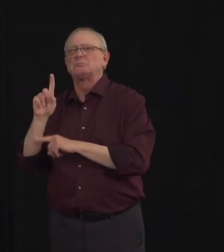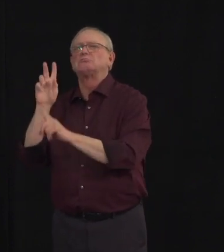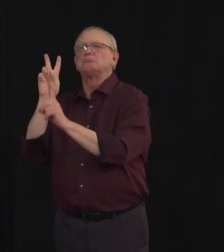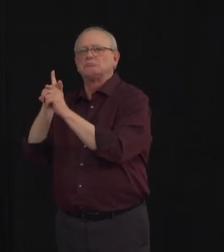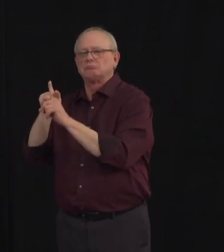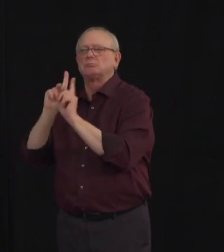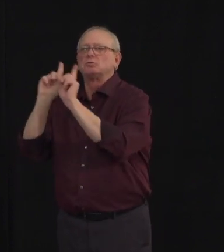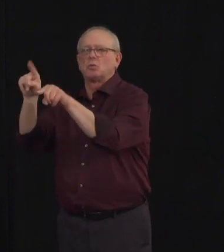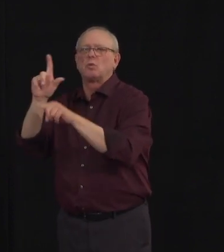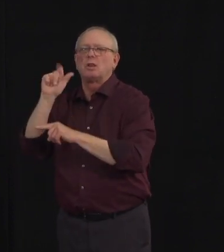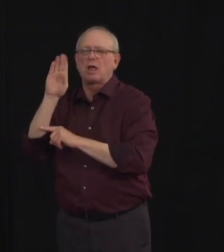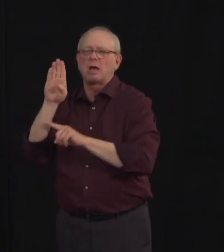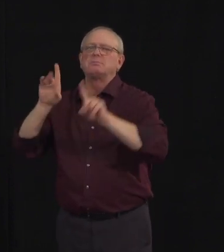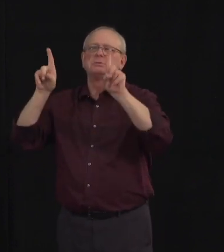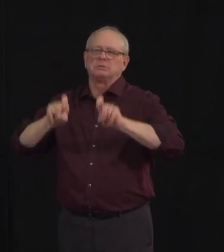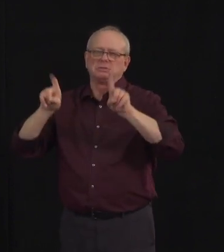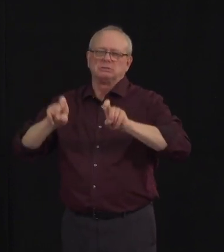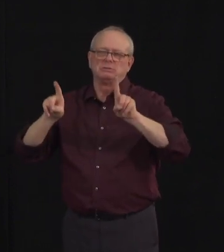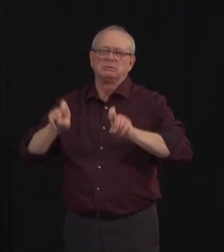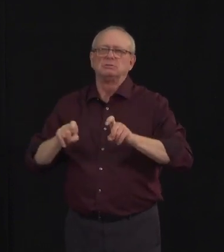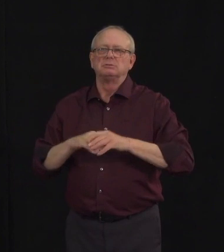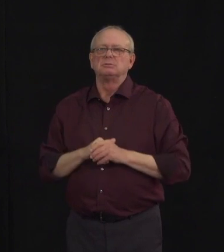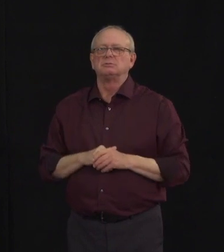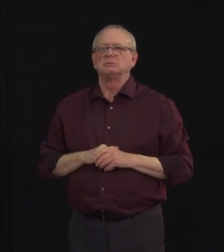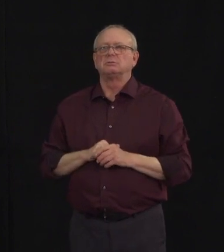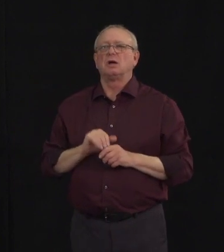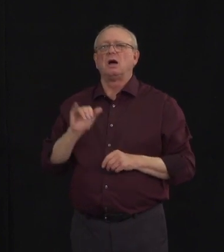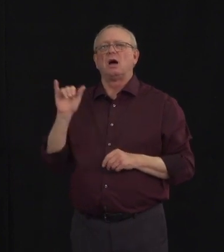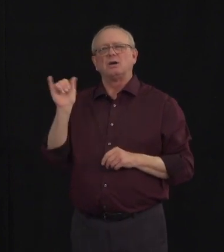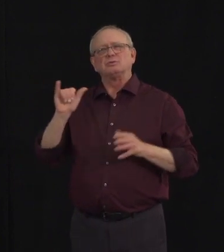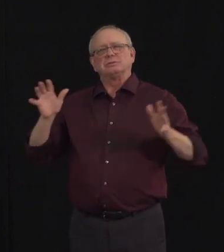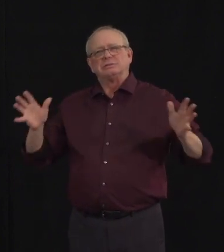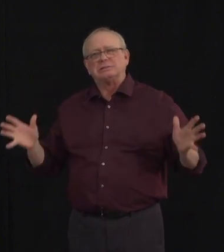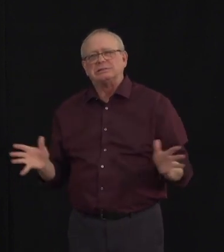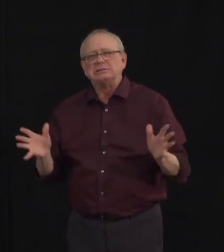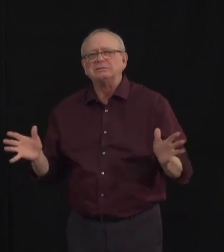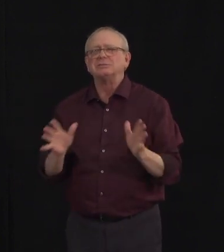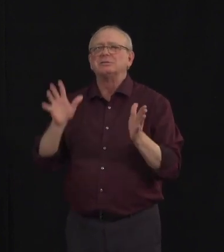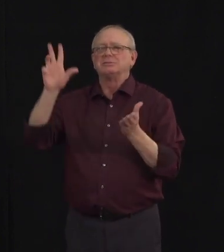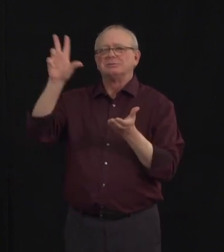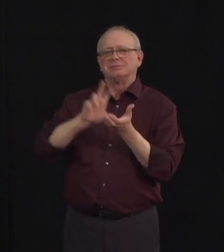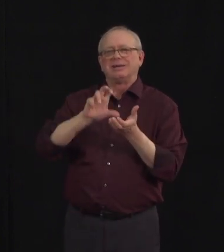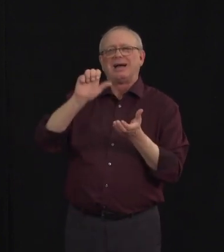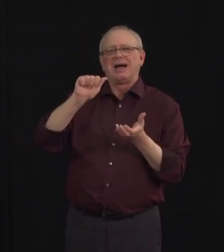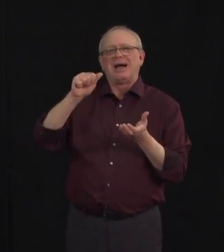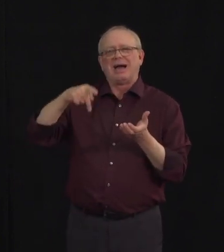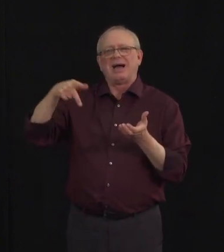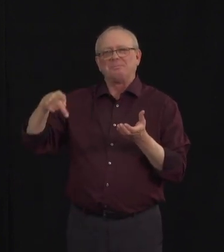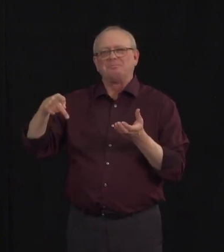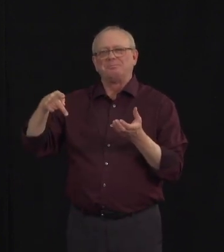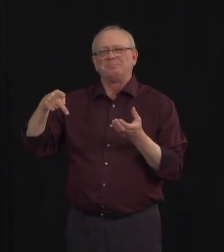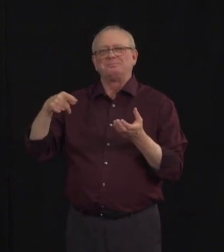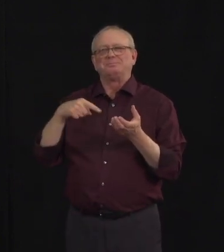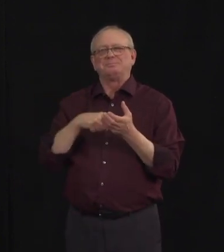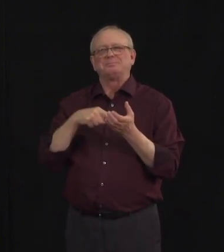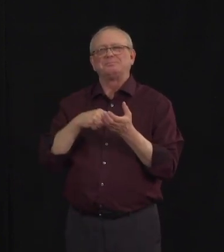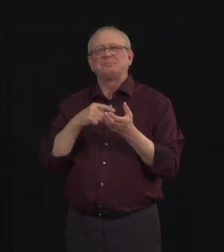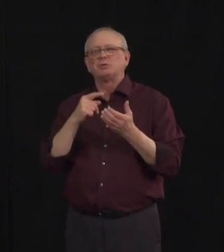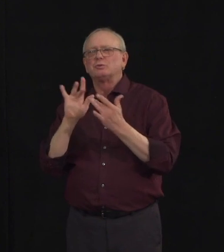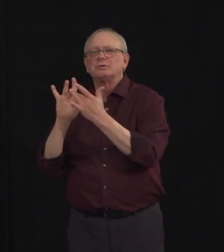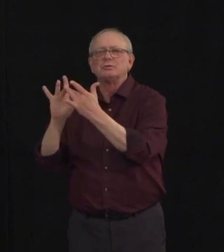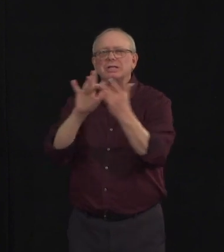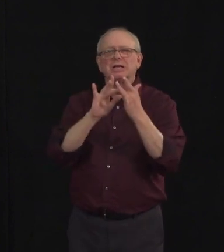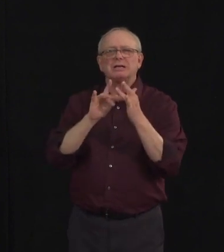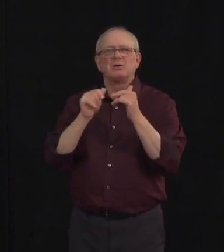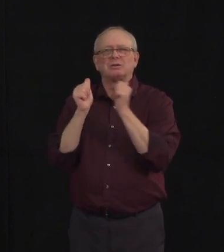Together app and use it wherever you are out to further improve our contact tracing ability.